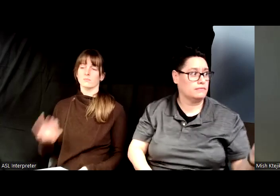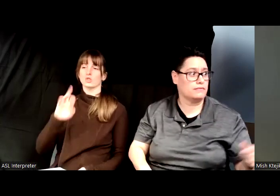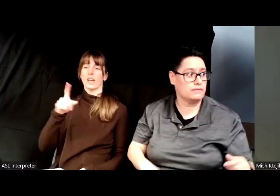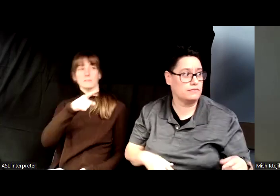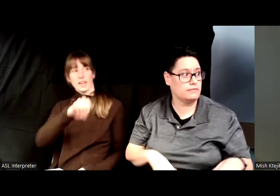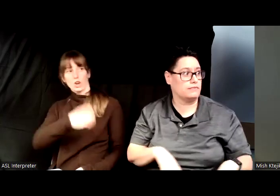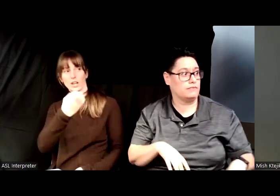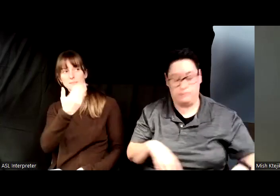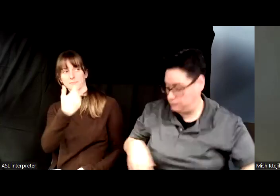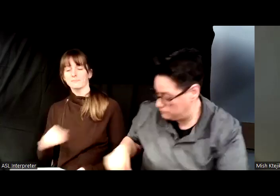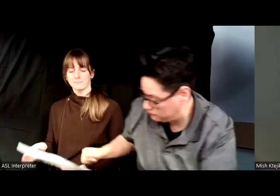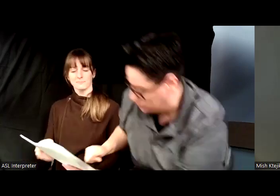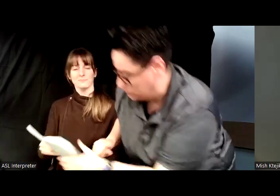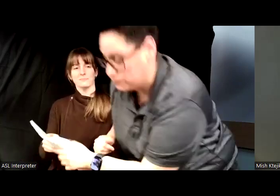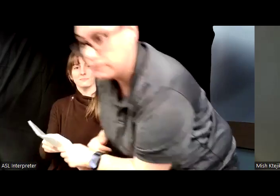This is Jack. Eric?